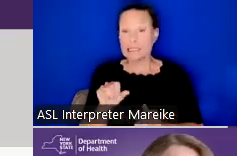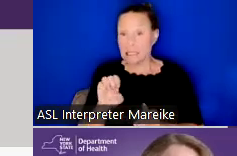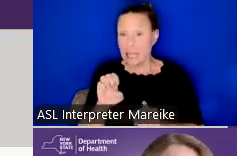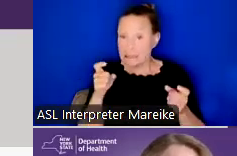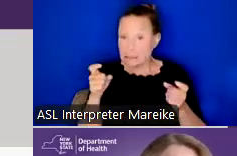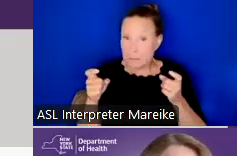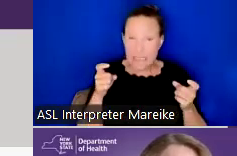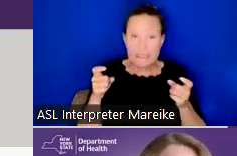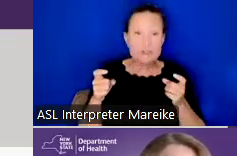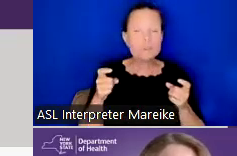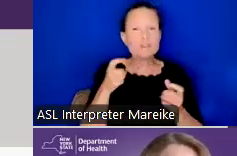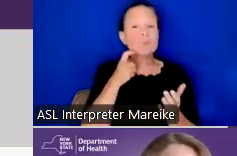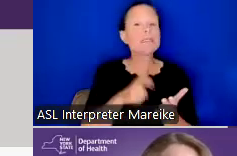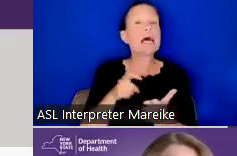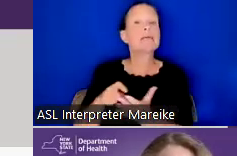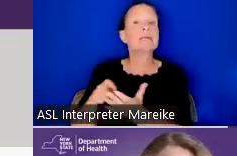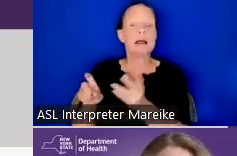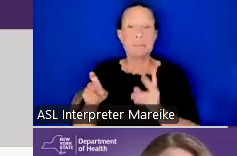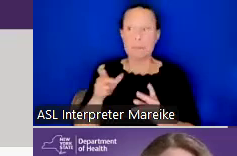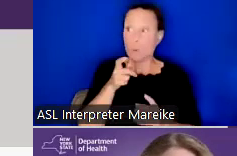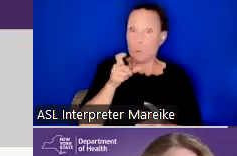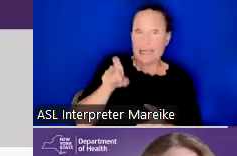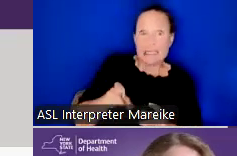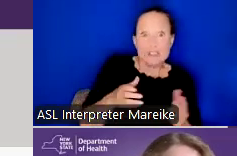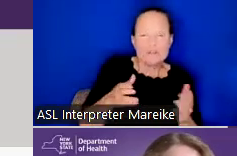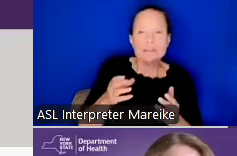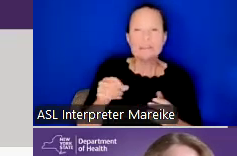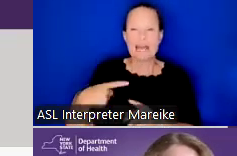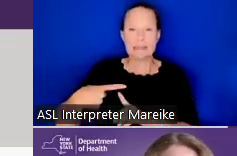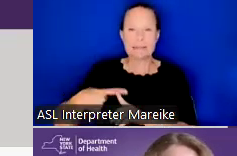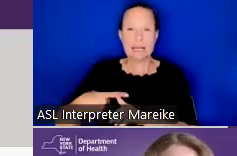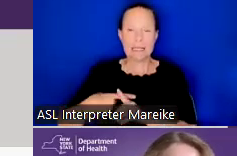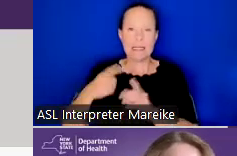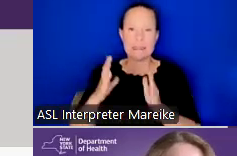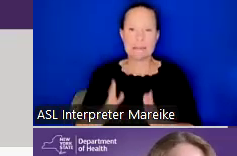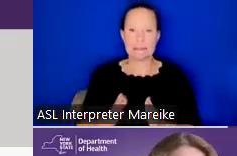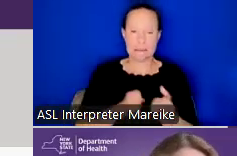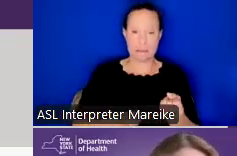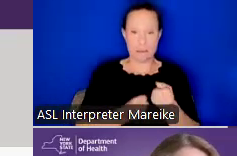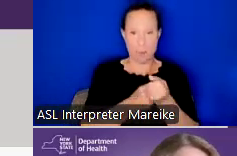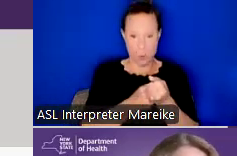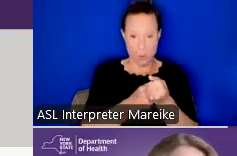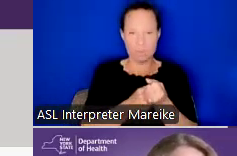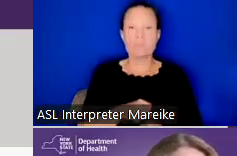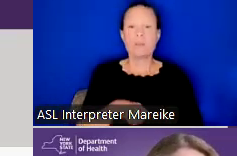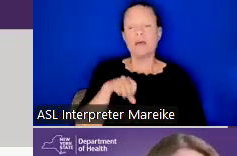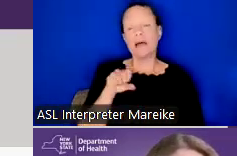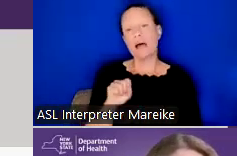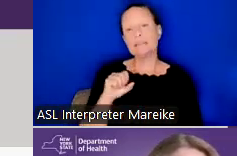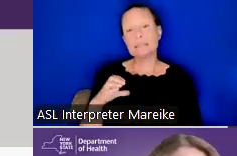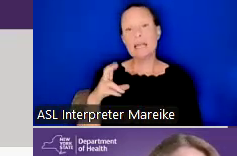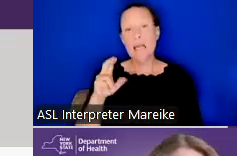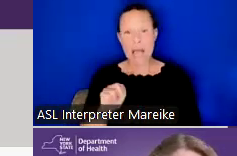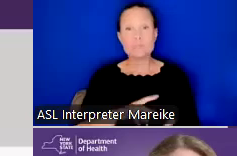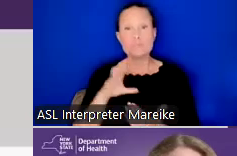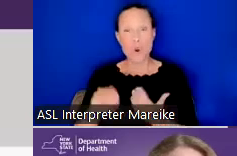identify individuals in need of services, and tenancy supports, right? So the SCN program payments can